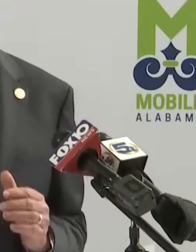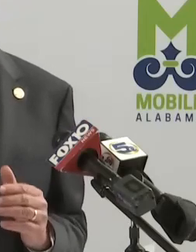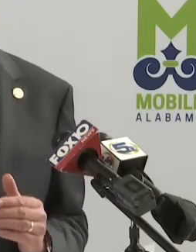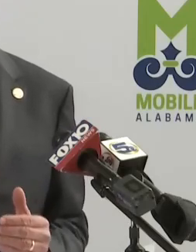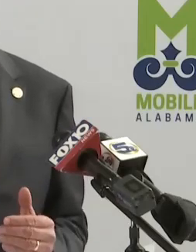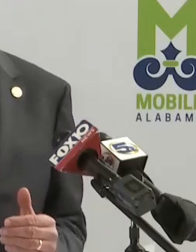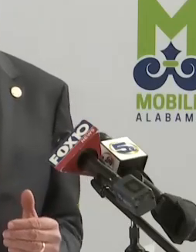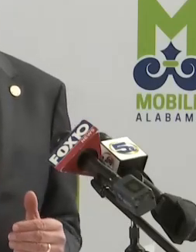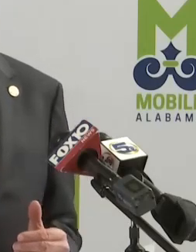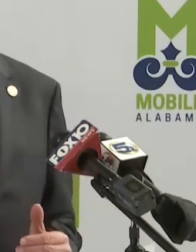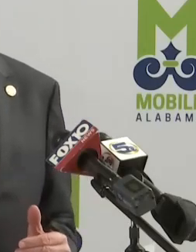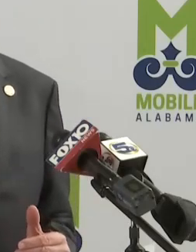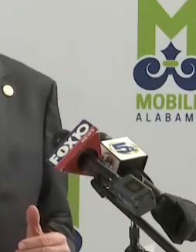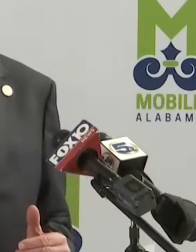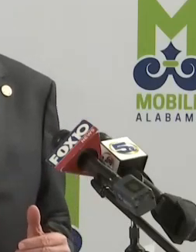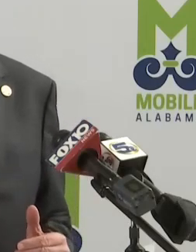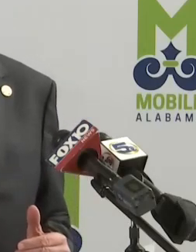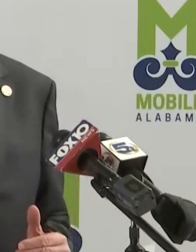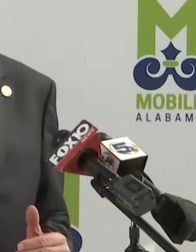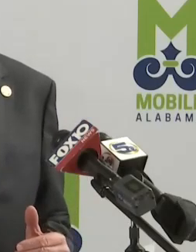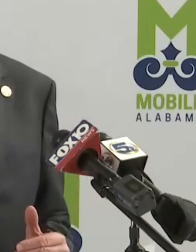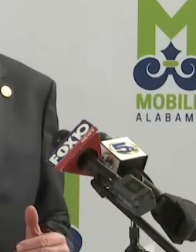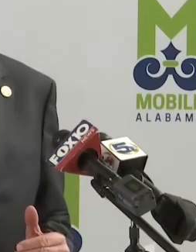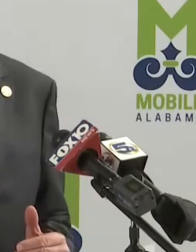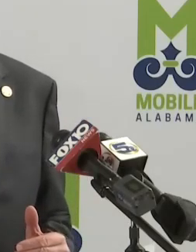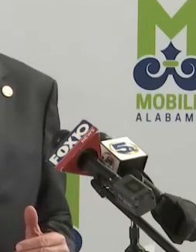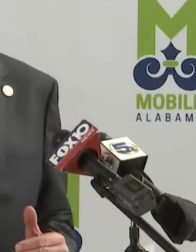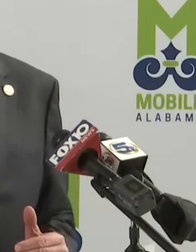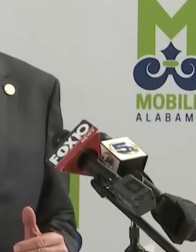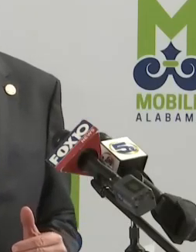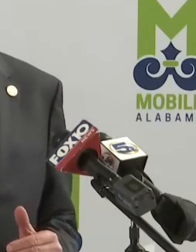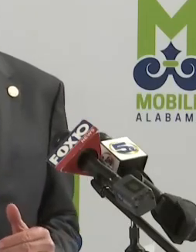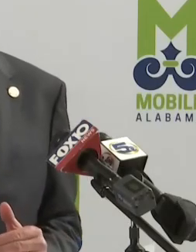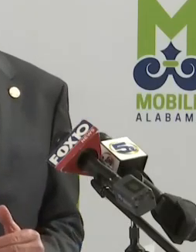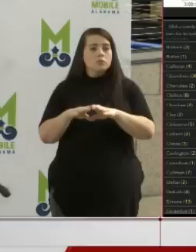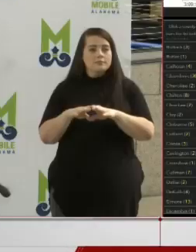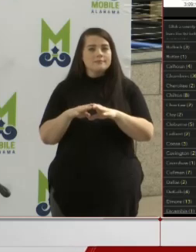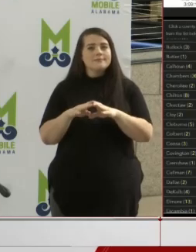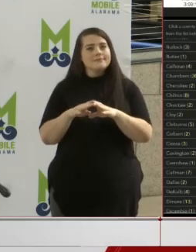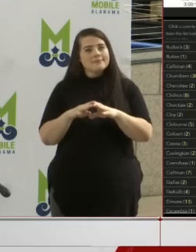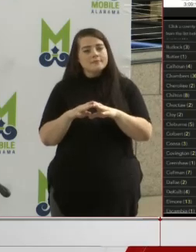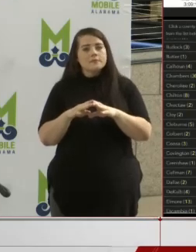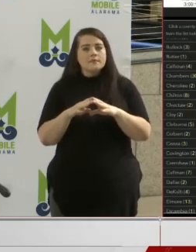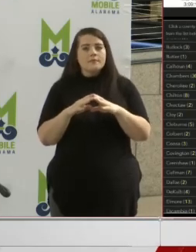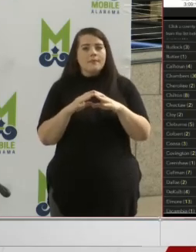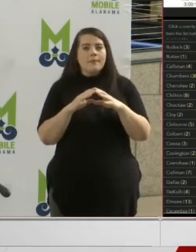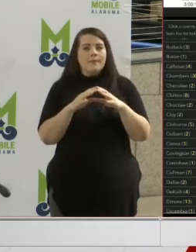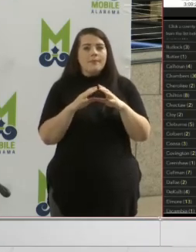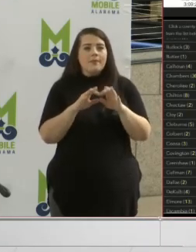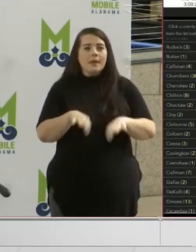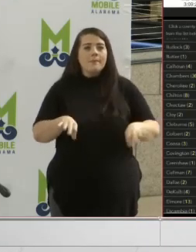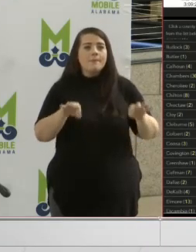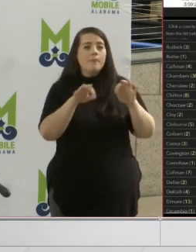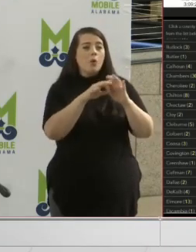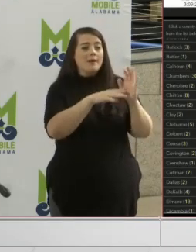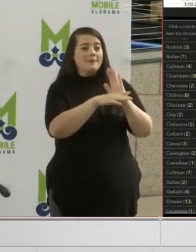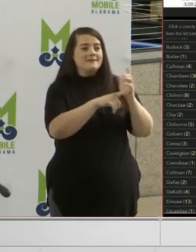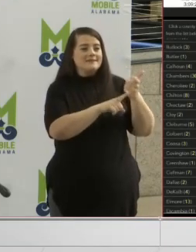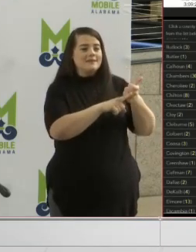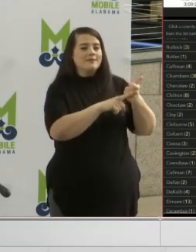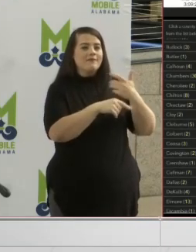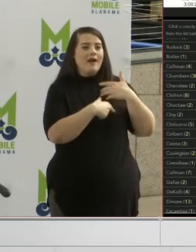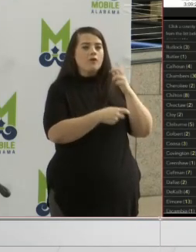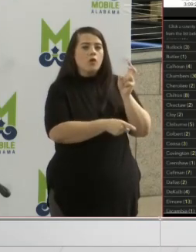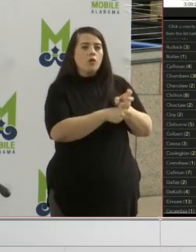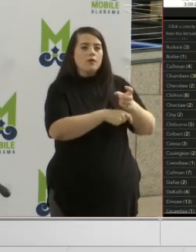a lot of the non-essential businesses being closed, that the essential businesses were having a difficult